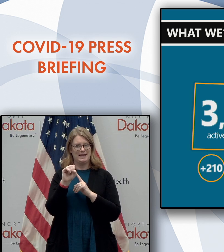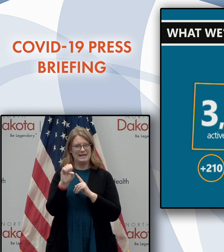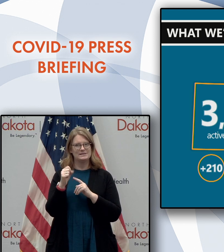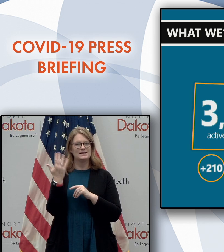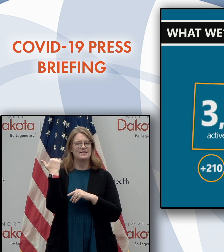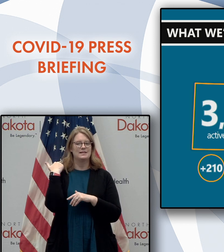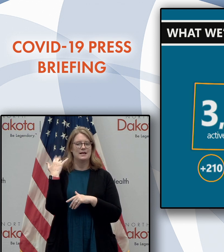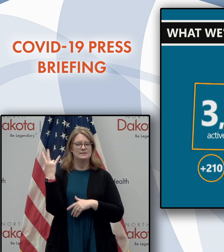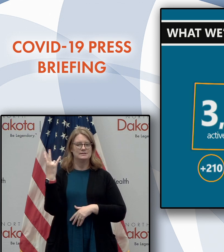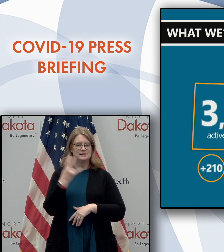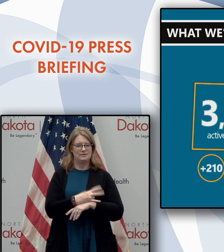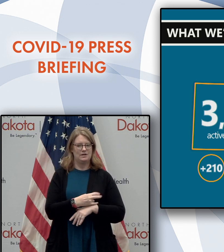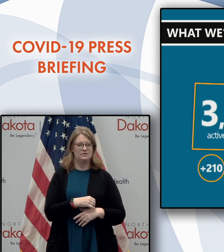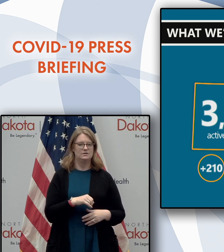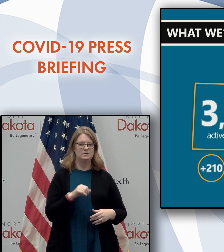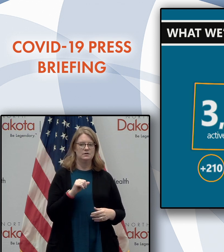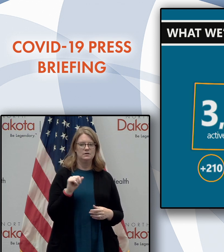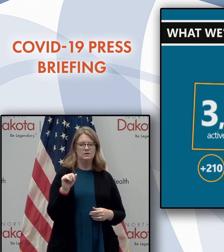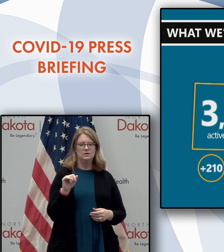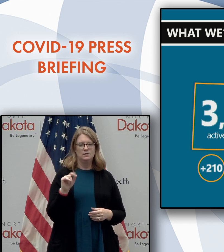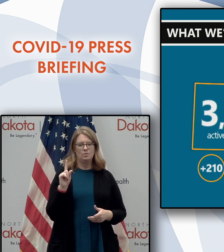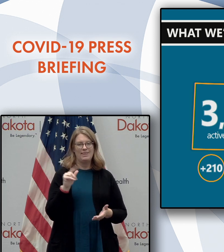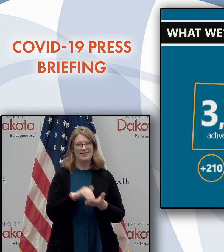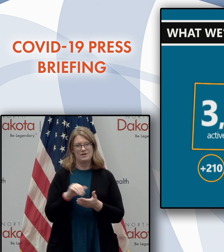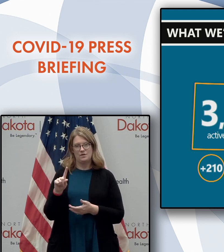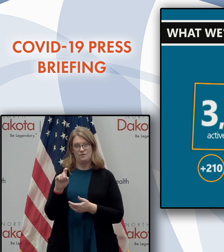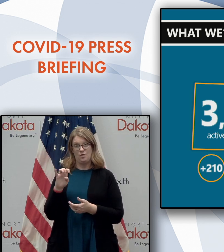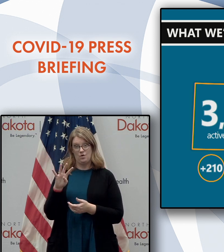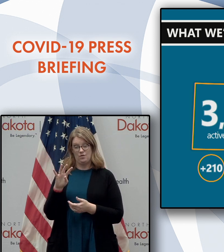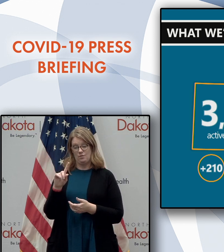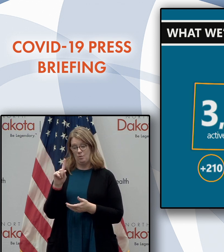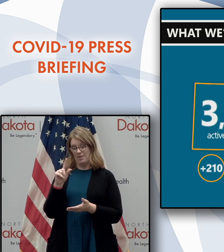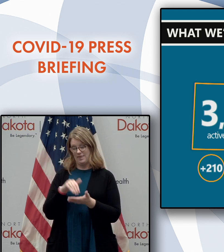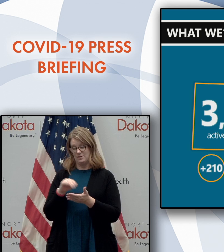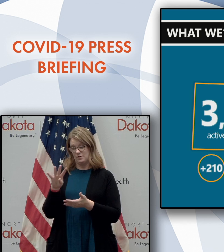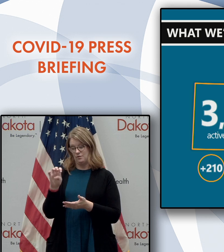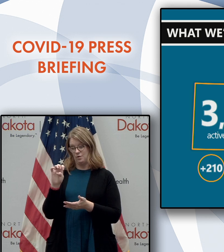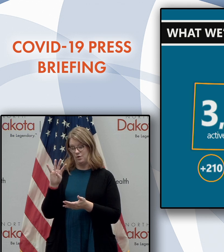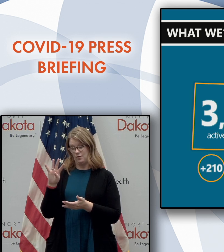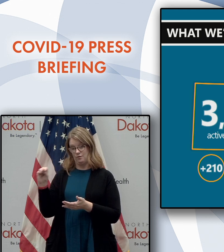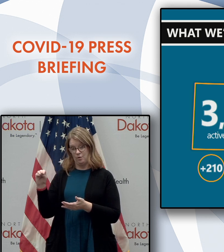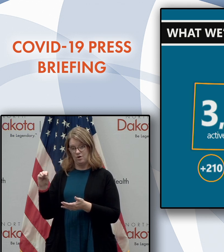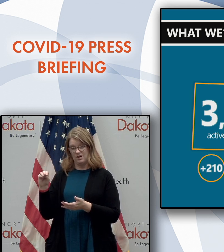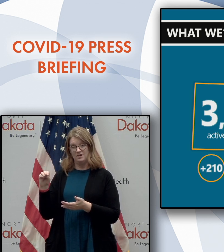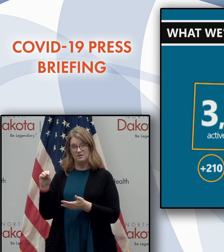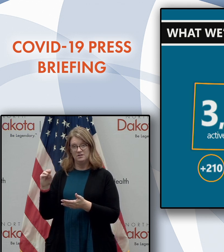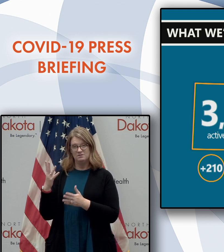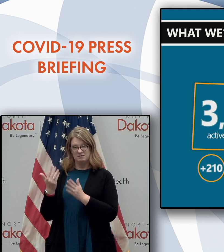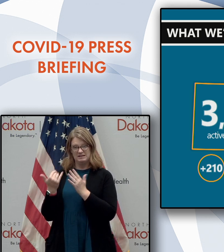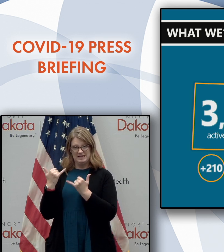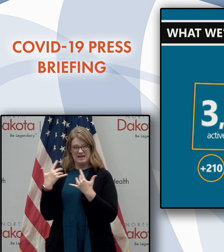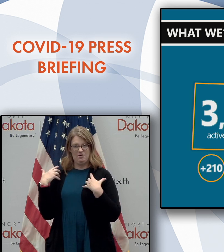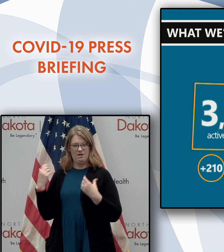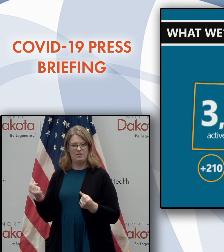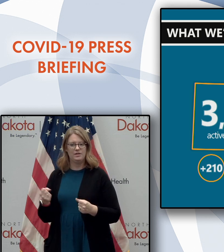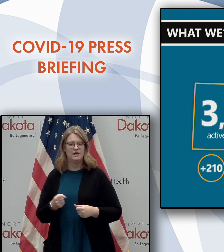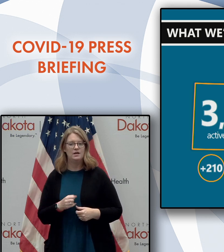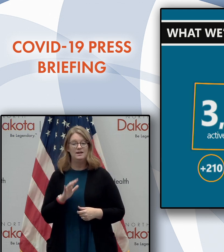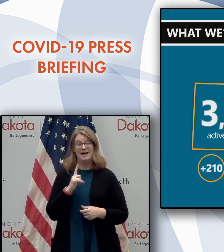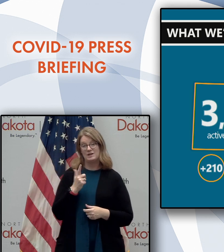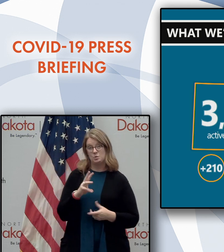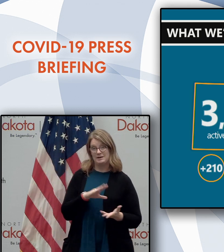Thankfully, 1,440 are newly recovered, and sadly, as I reported earlier, 26 deaths. We're now